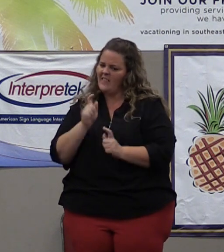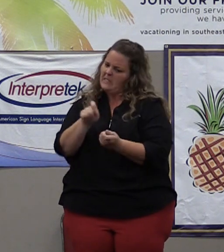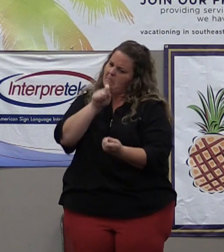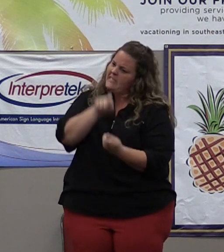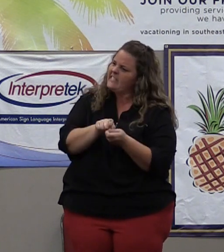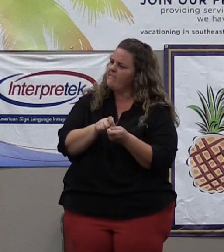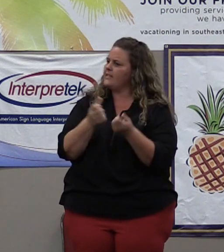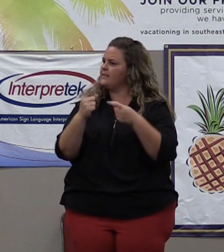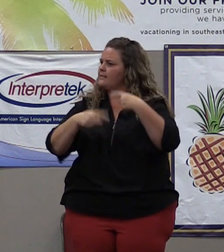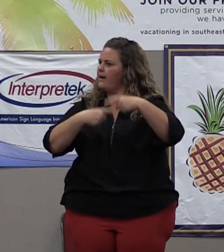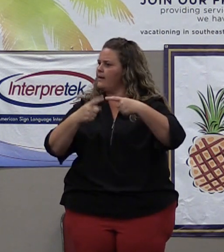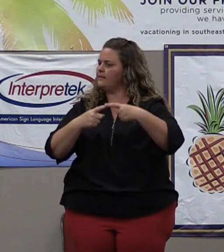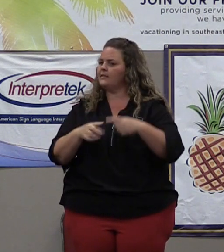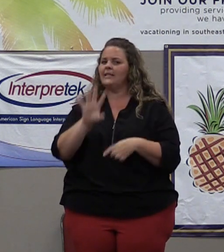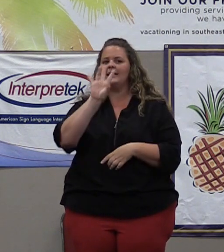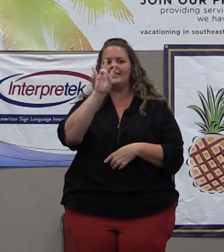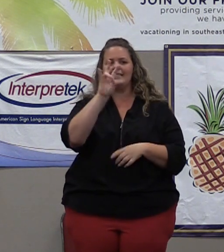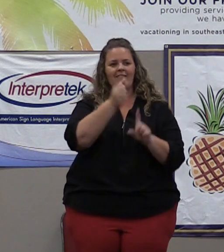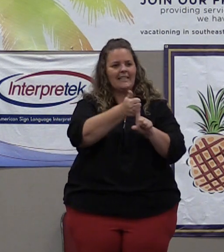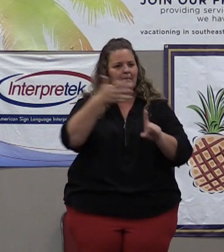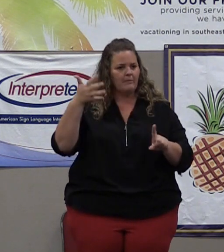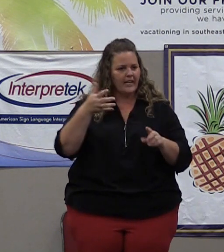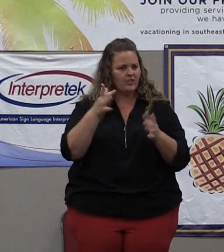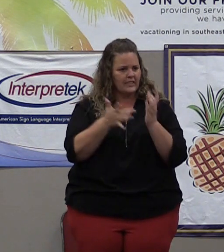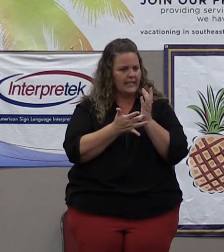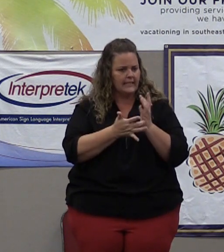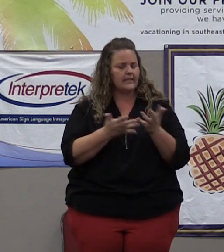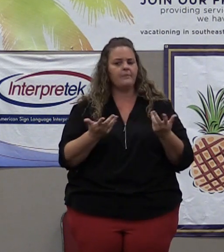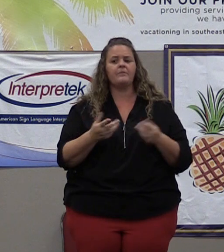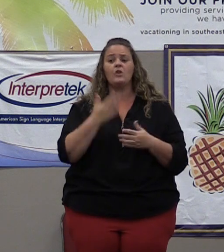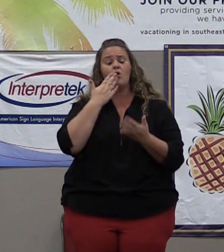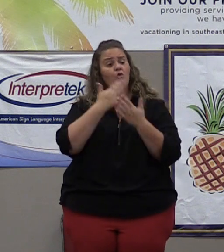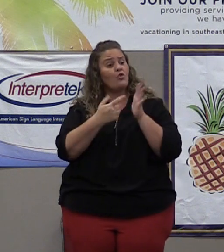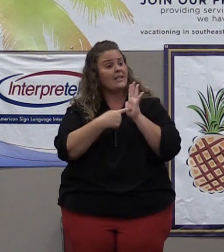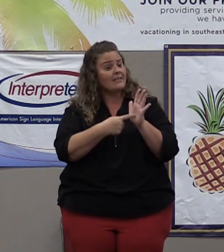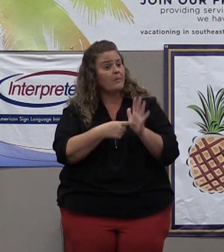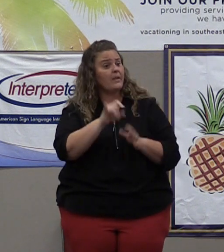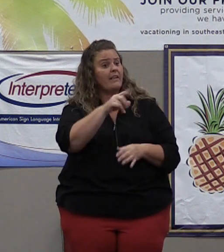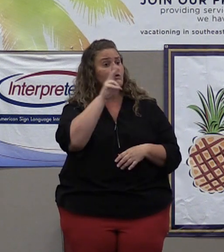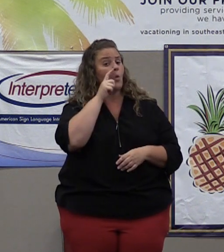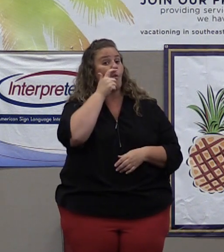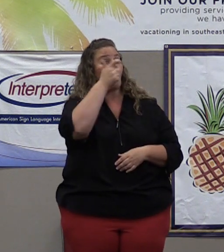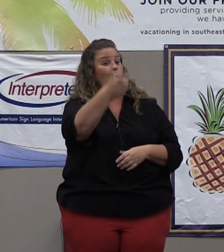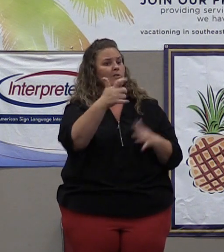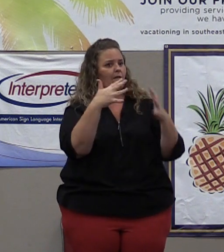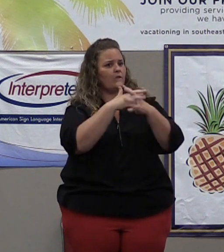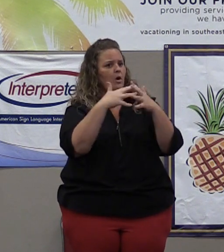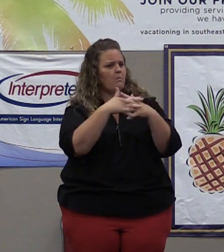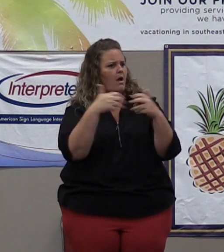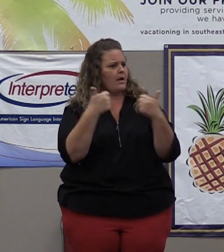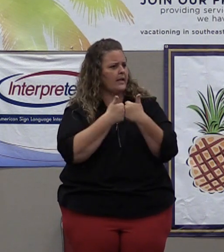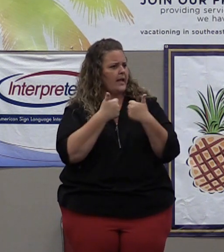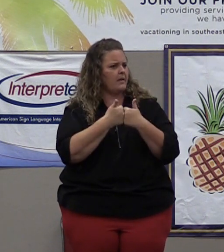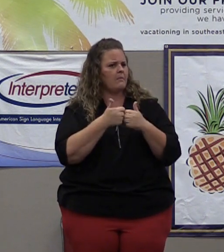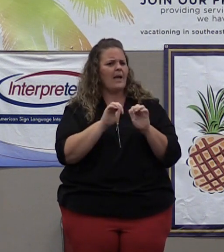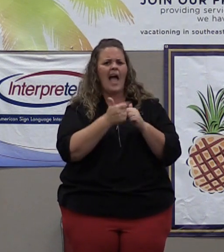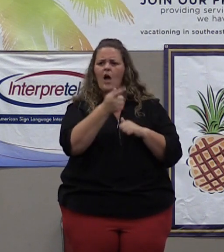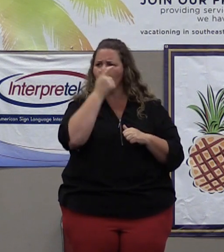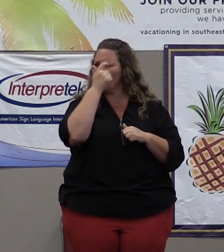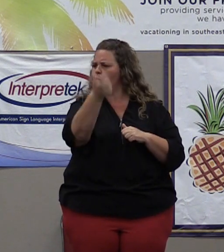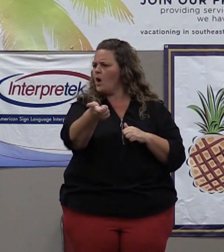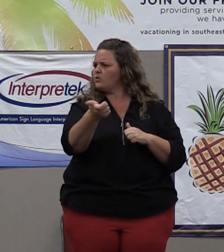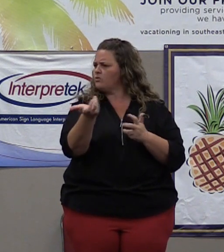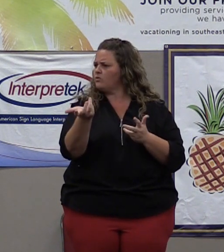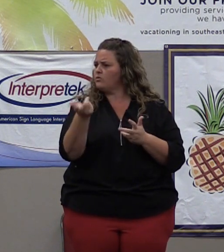sign. We're going to use the 7 expansion techniques. A good example of that is if you watched a football game. How did you watch the football